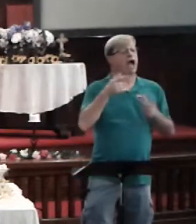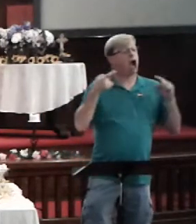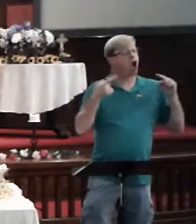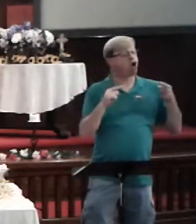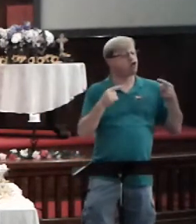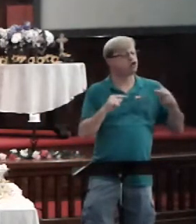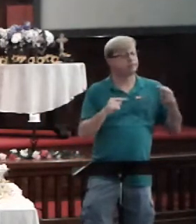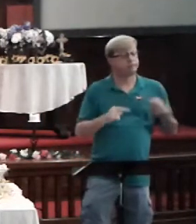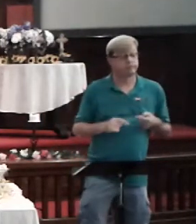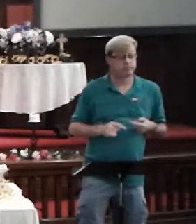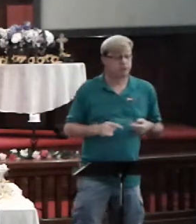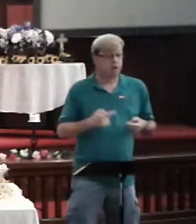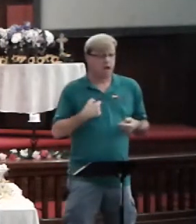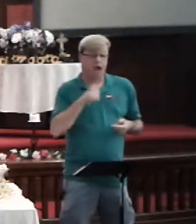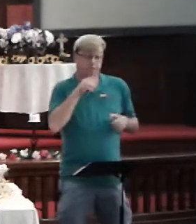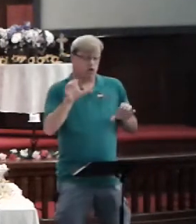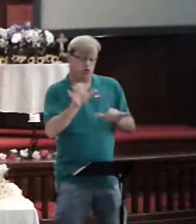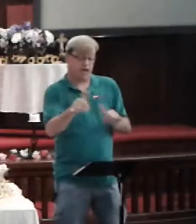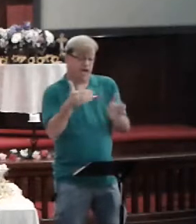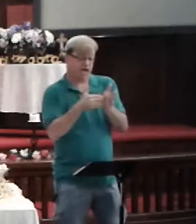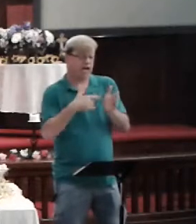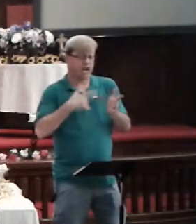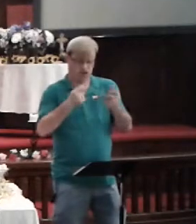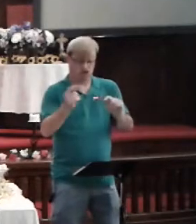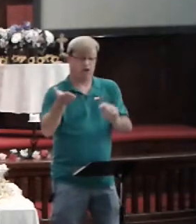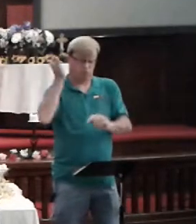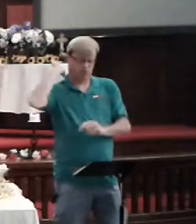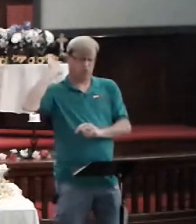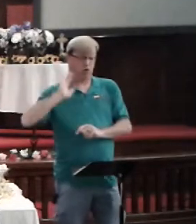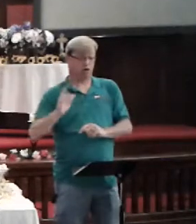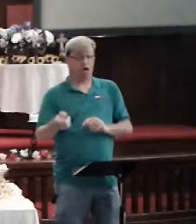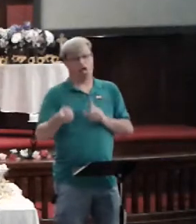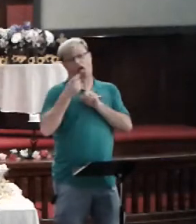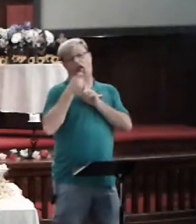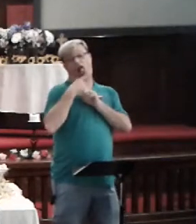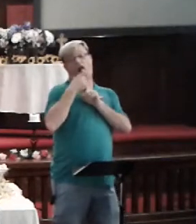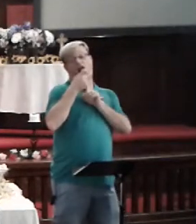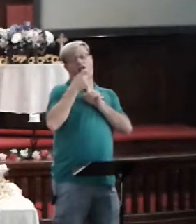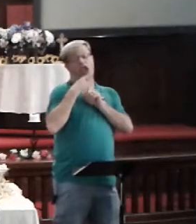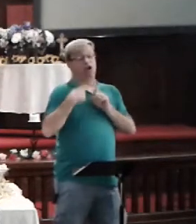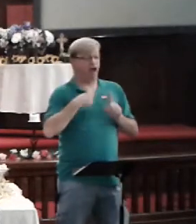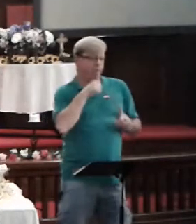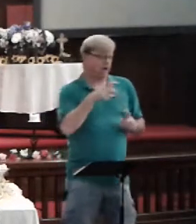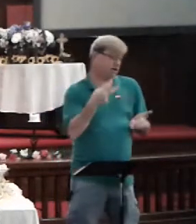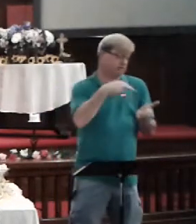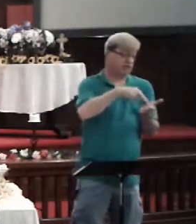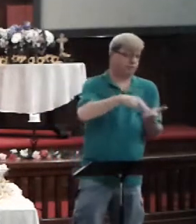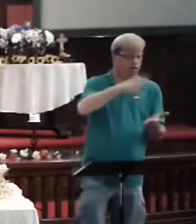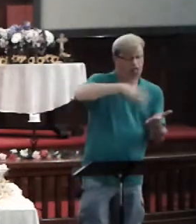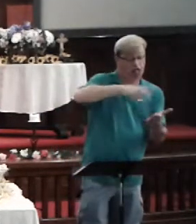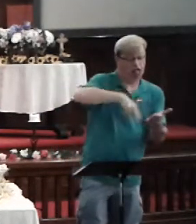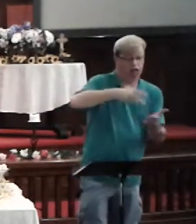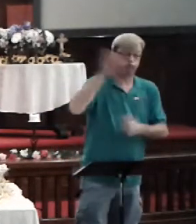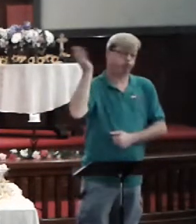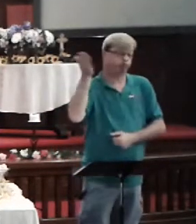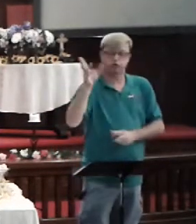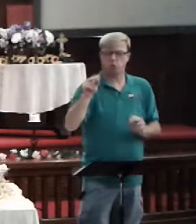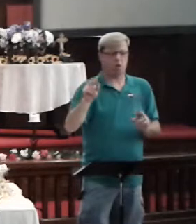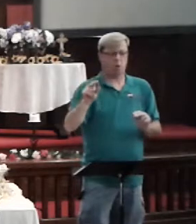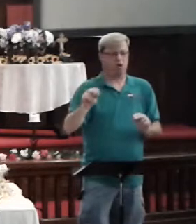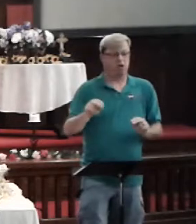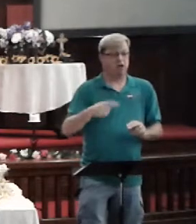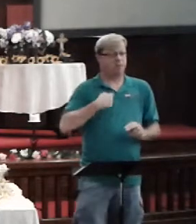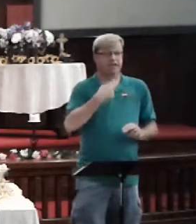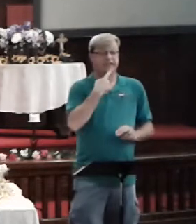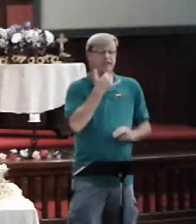hurt. I'm not doing that again. I tried doing that once. They made fun of me. I'm not going to get up there and read in service. I might say